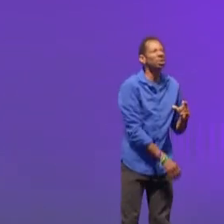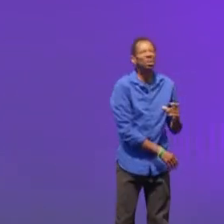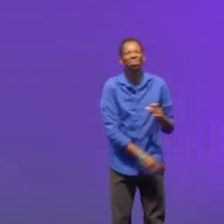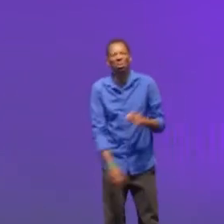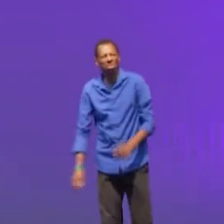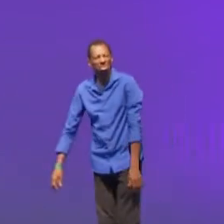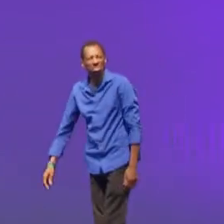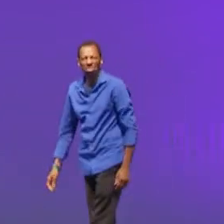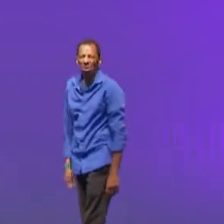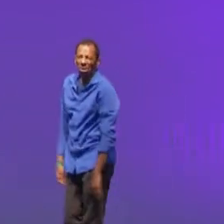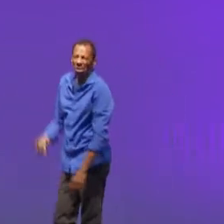But she wouldn't.